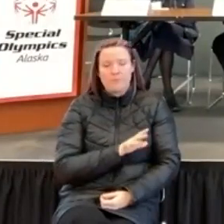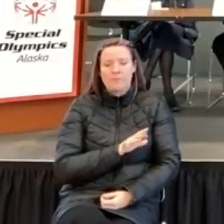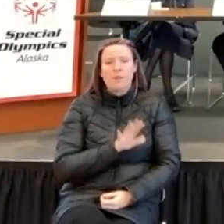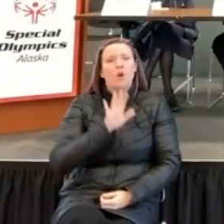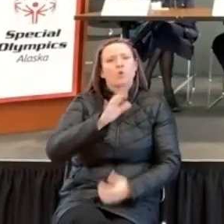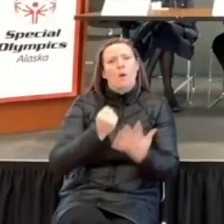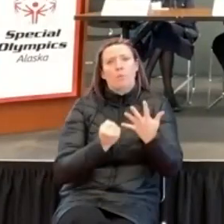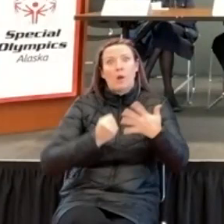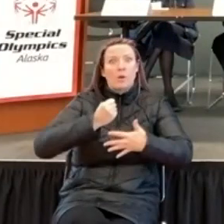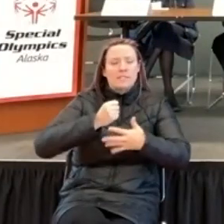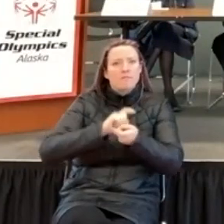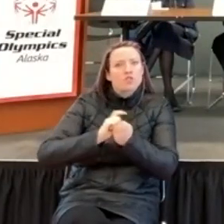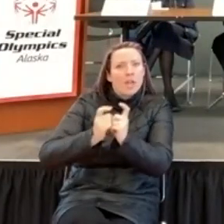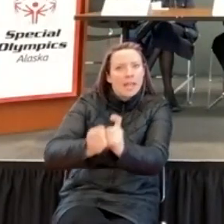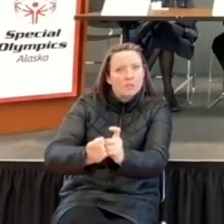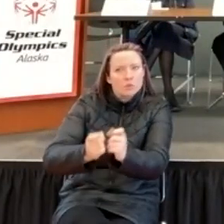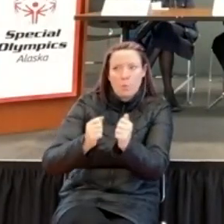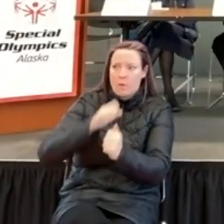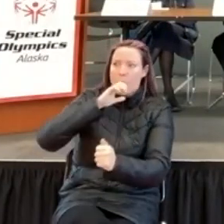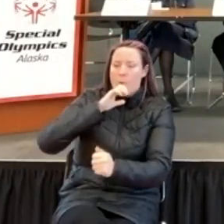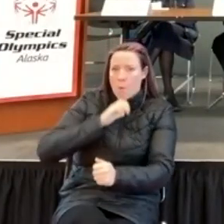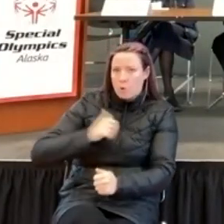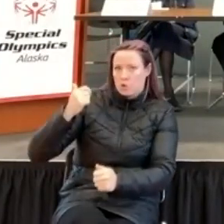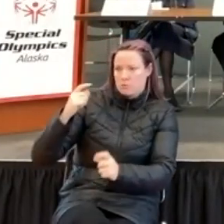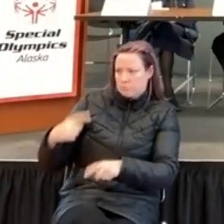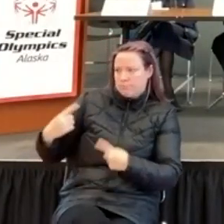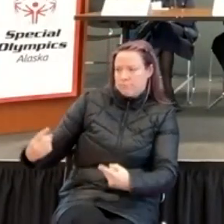your priorities changed as you've grown older?